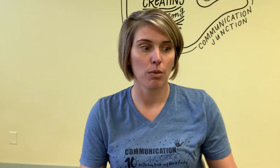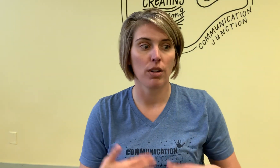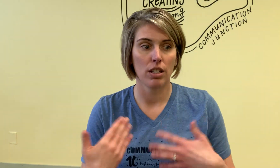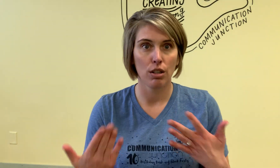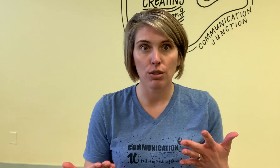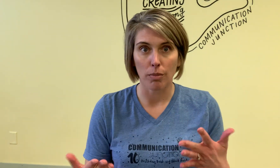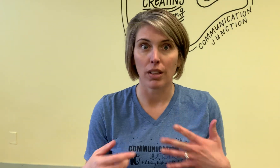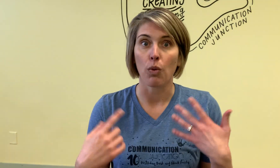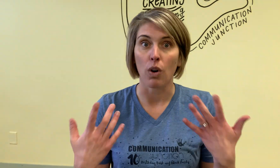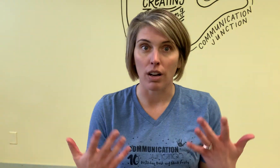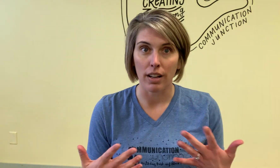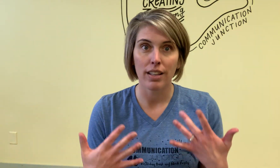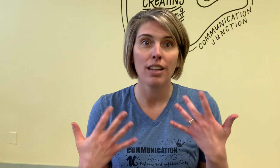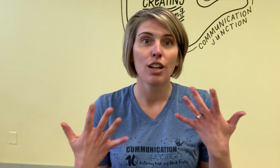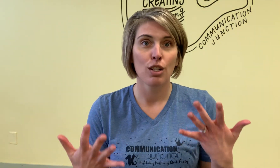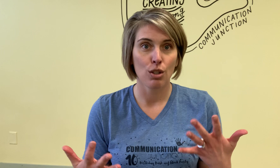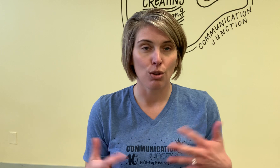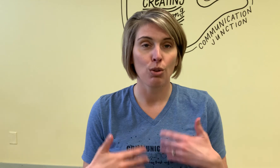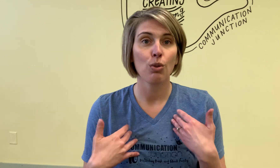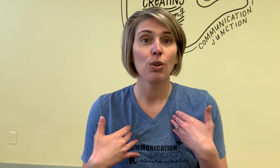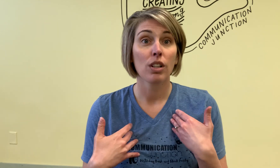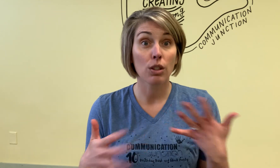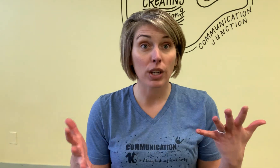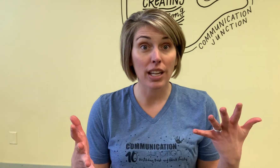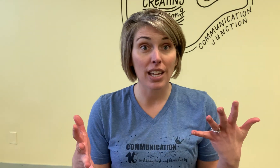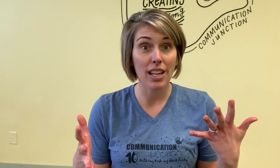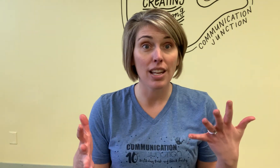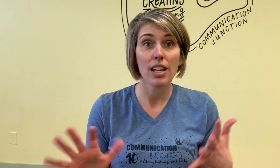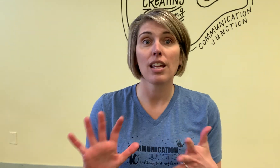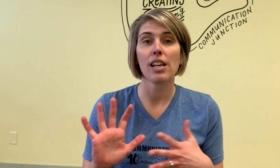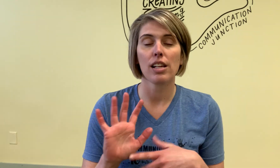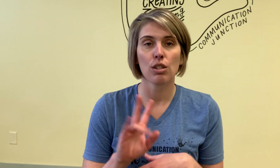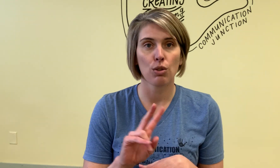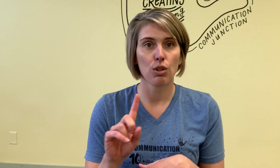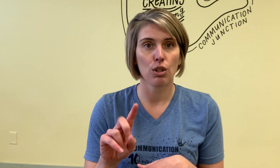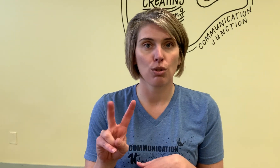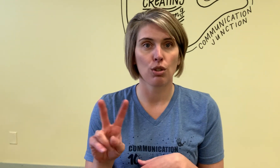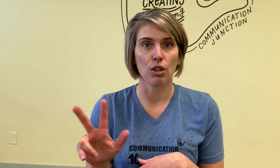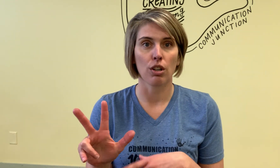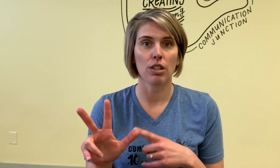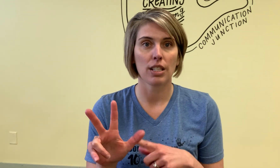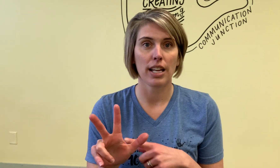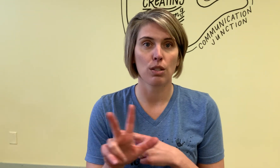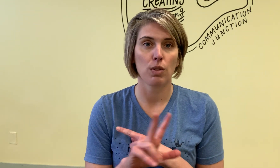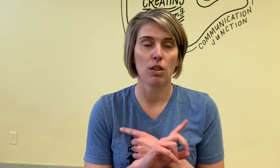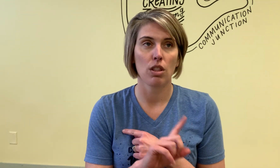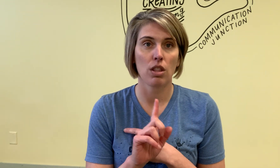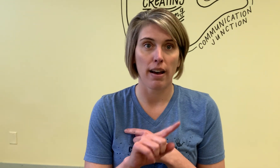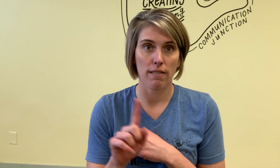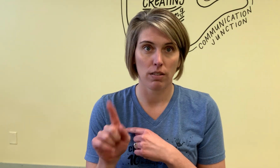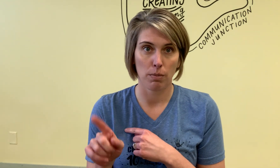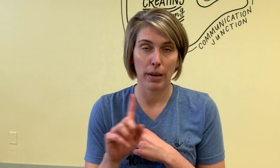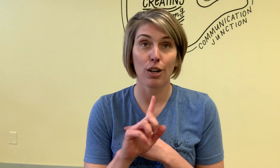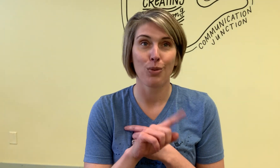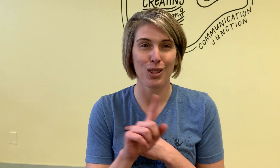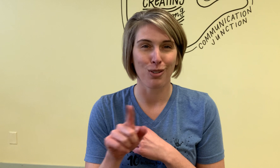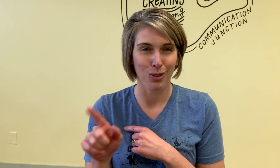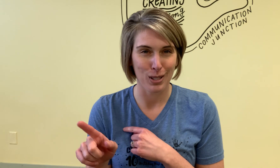ready to do something. 1, 2, 3. And so you can use your signs with that, pair it with your voice when you're